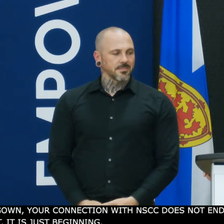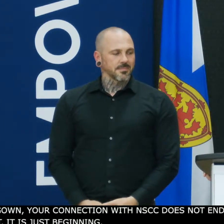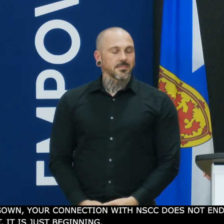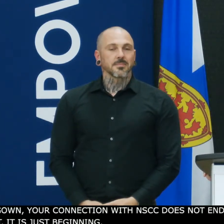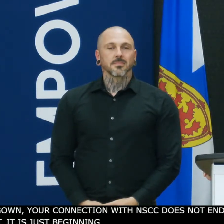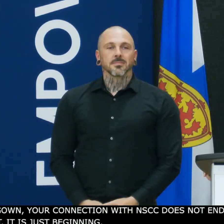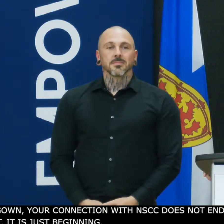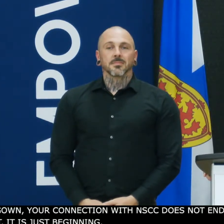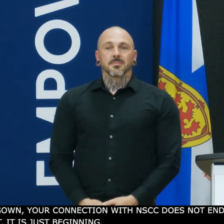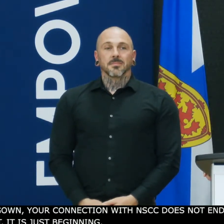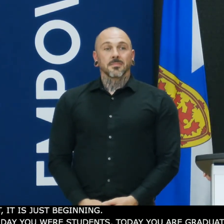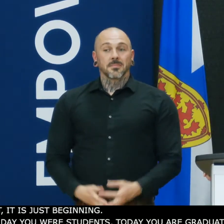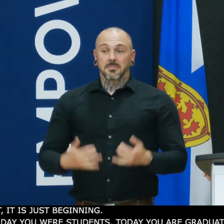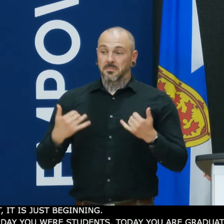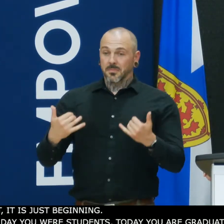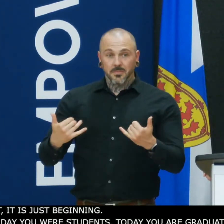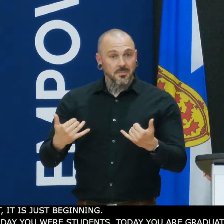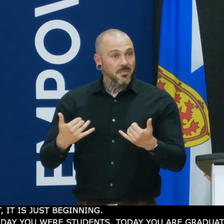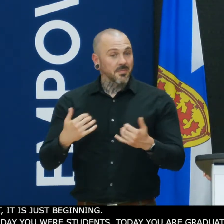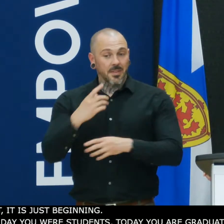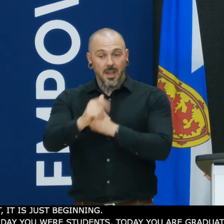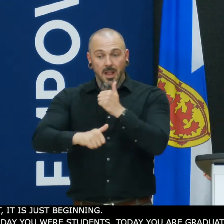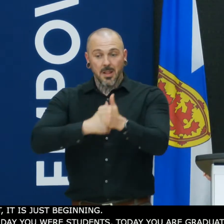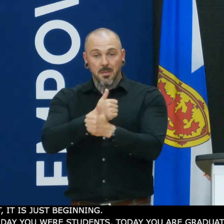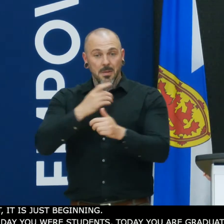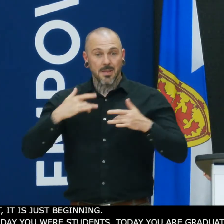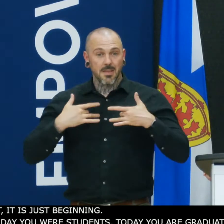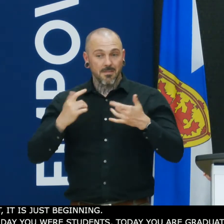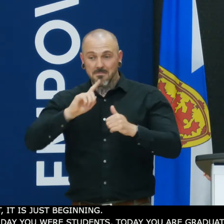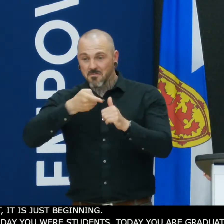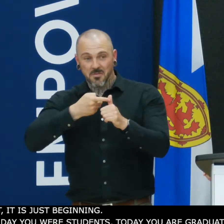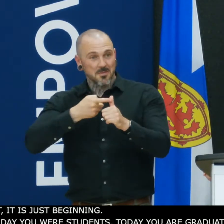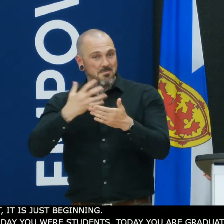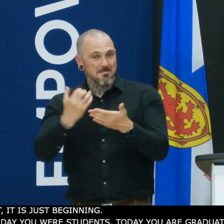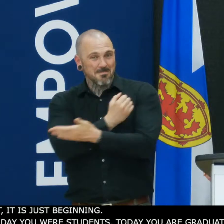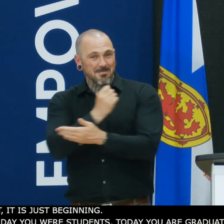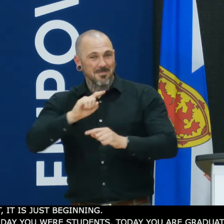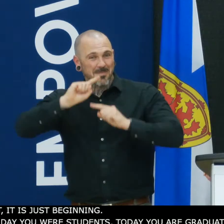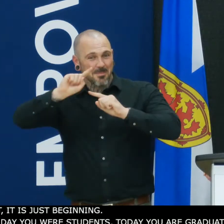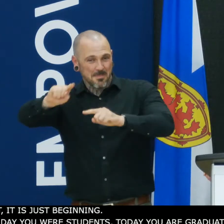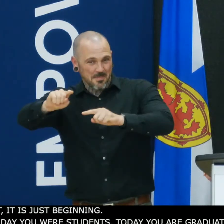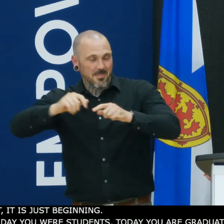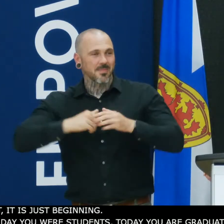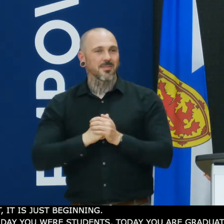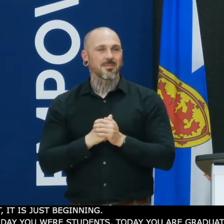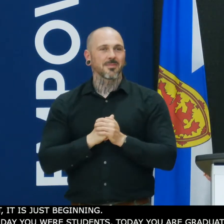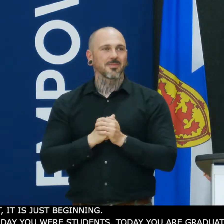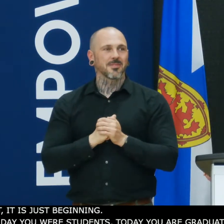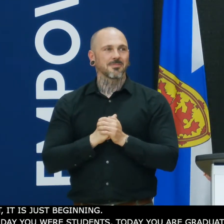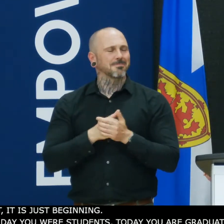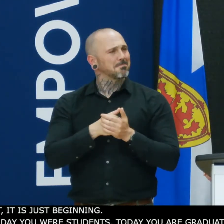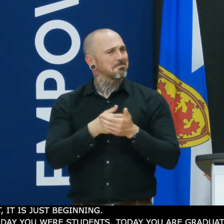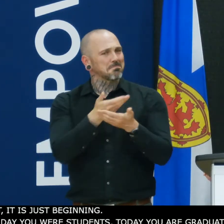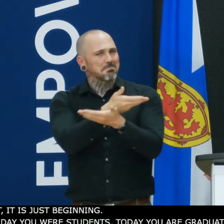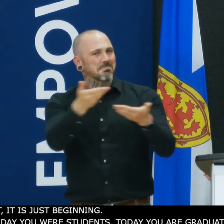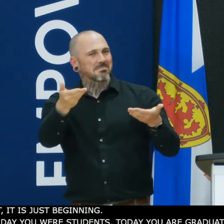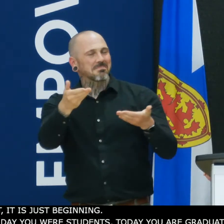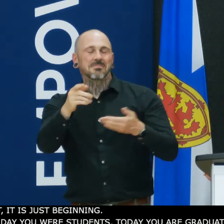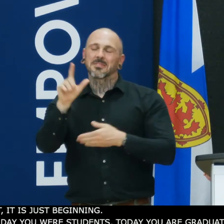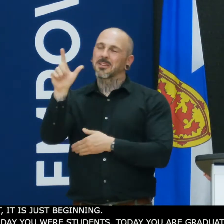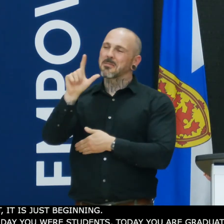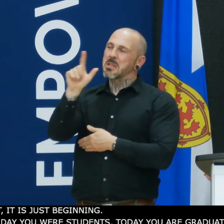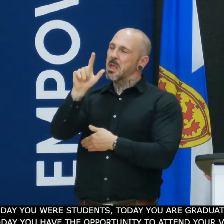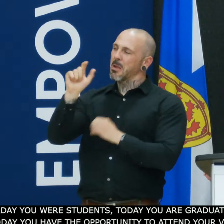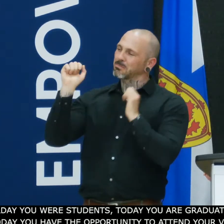And today you have the opportunity to attend your very first alumni event. We invite everyone to join us in our library for the